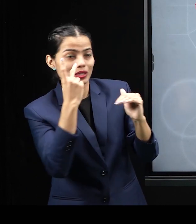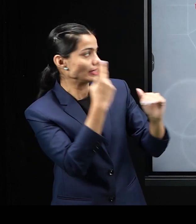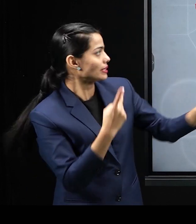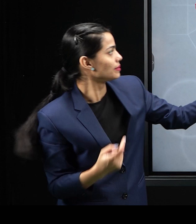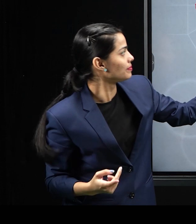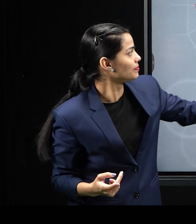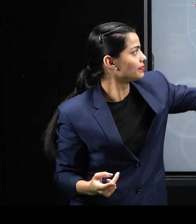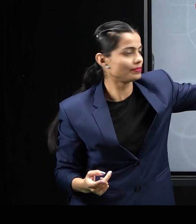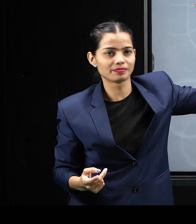0.